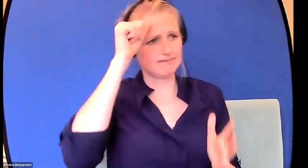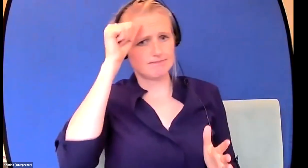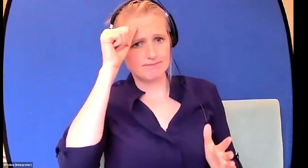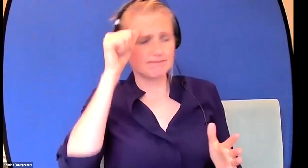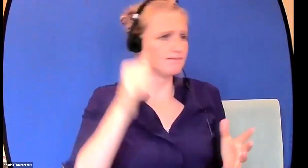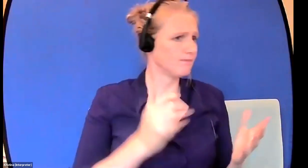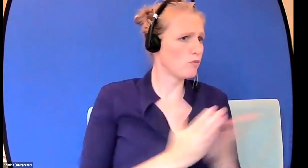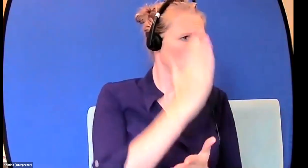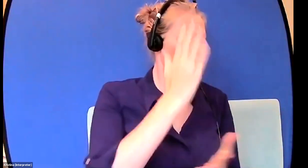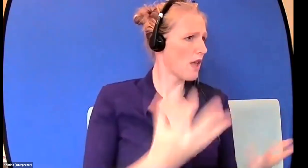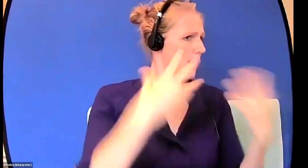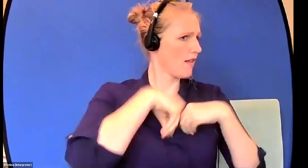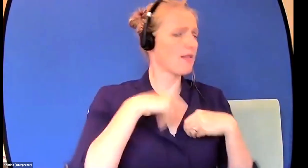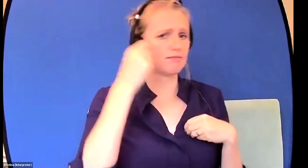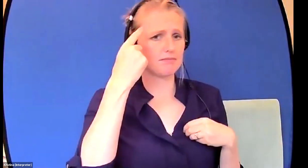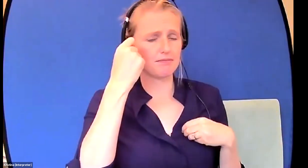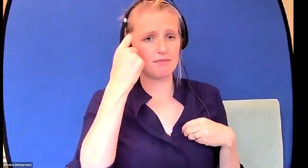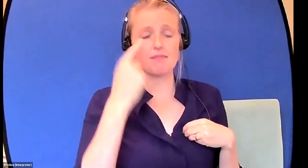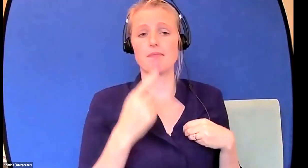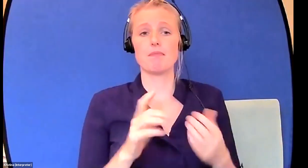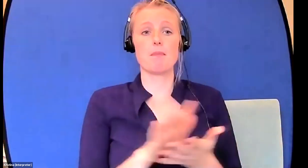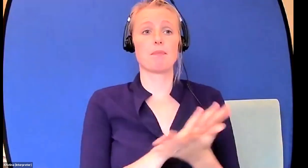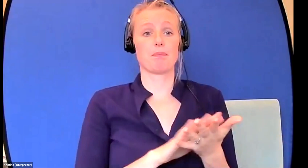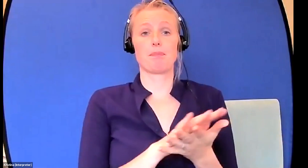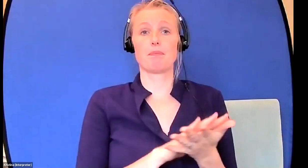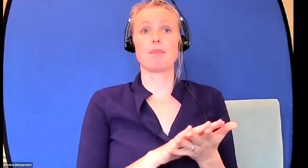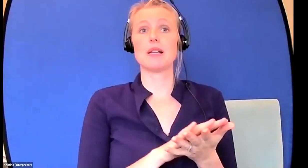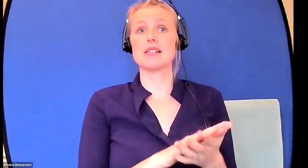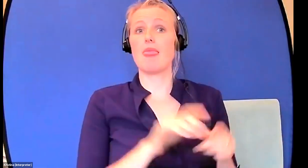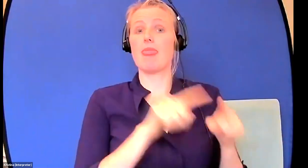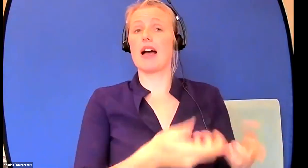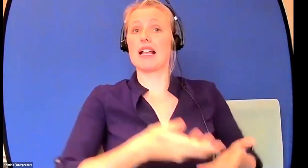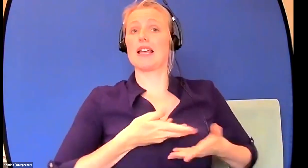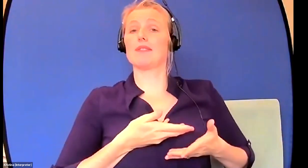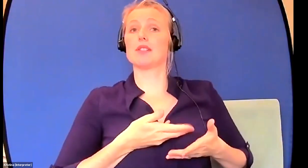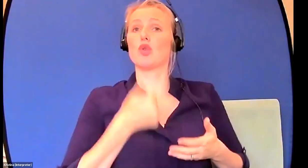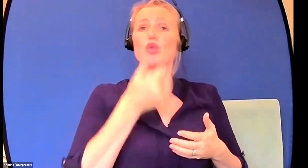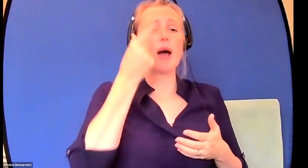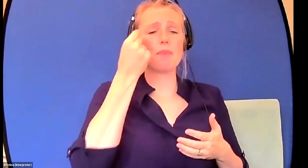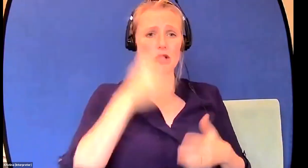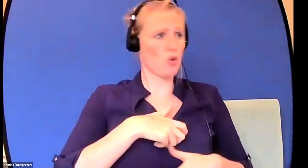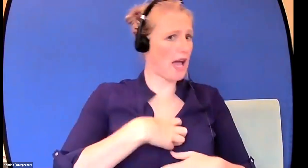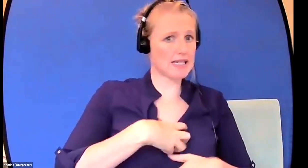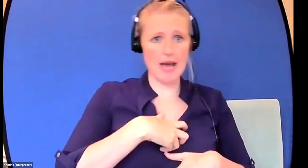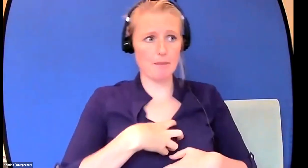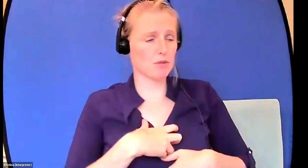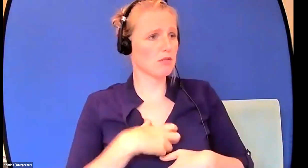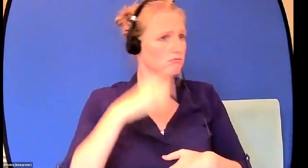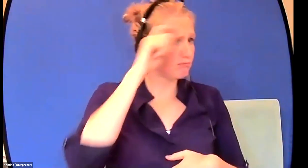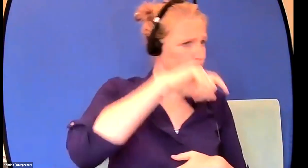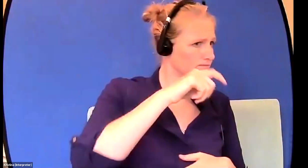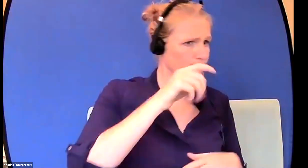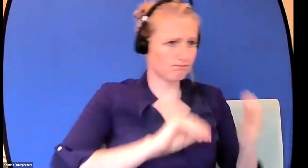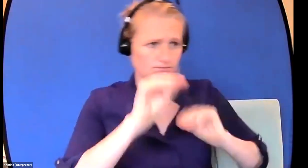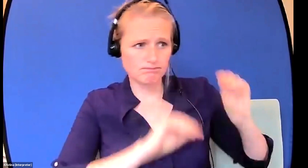like. But what that gives you, I think, is an ability to adapt, and it gives you a kind of a